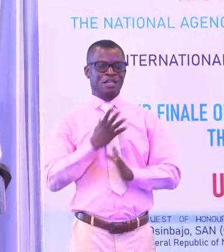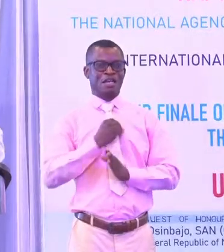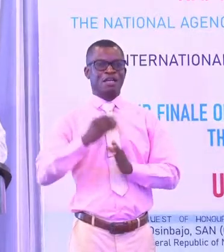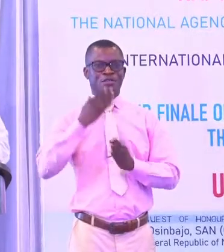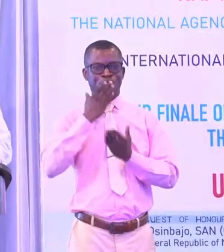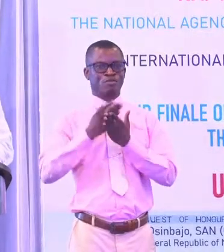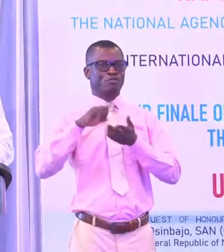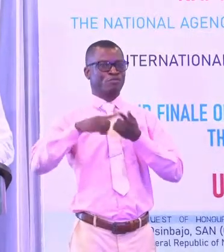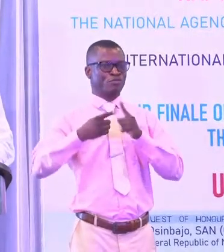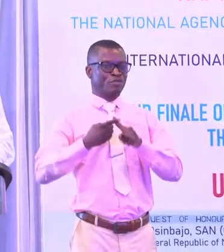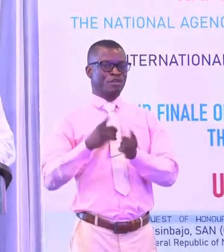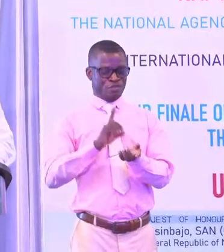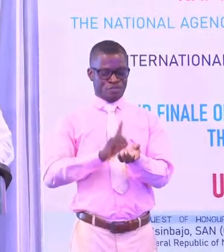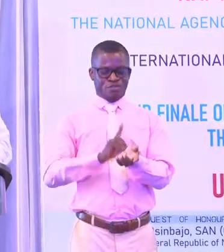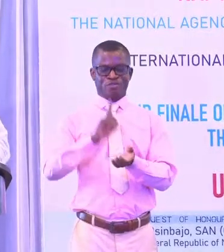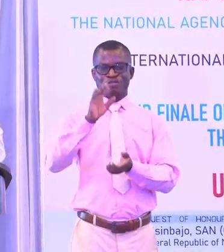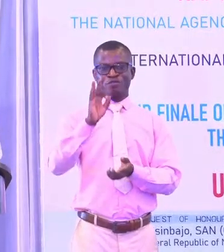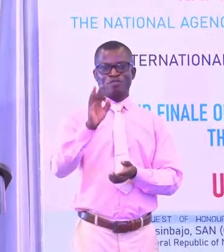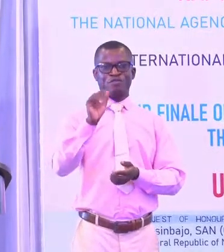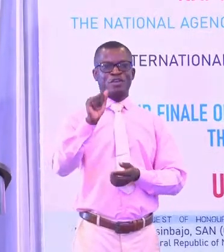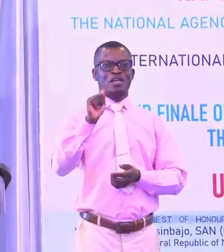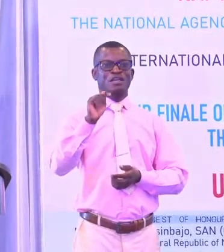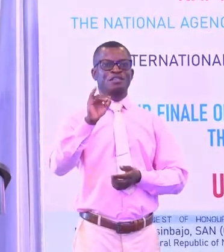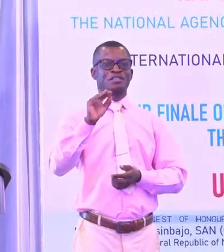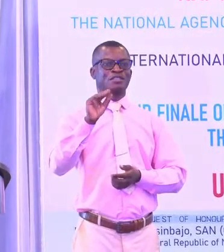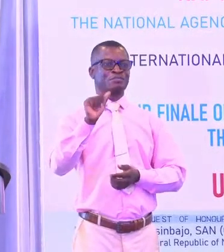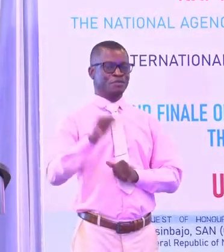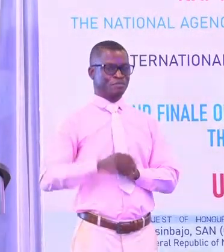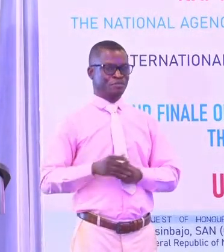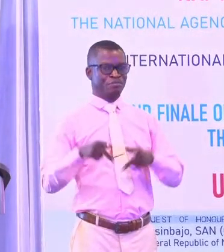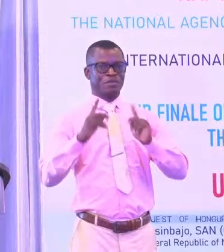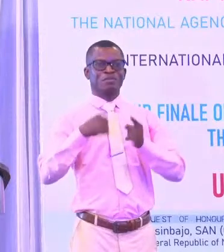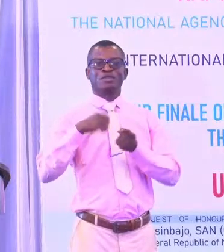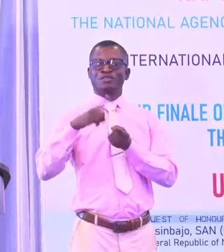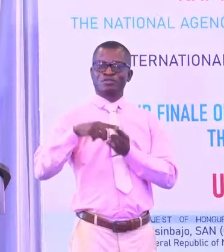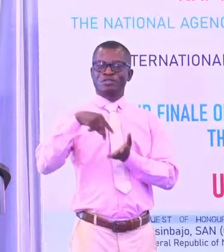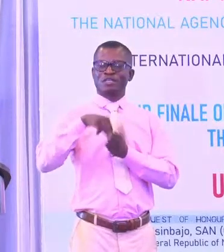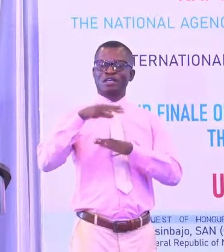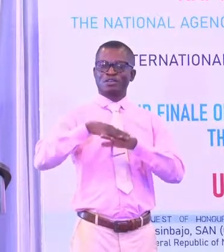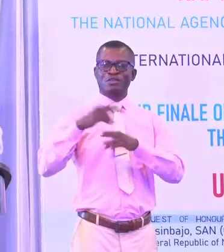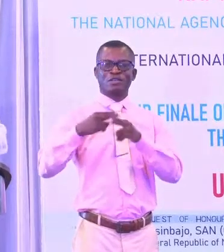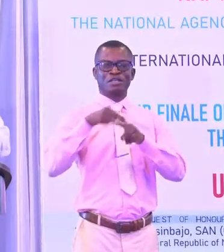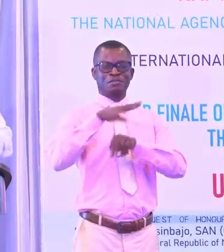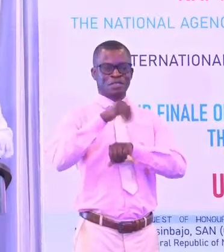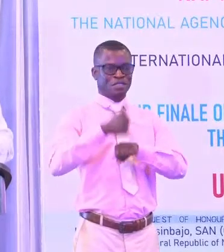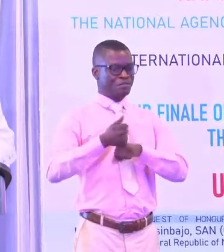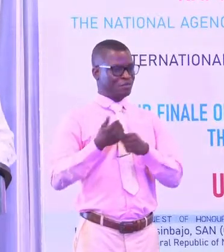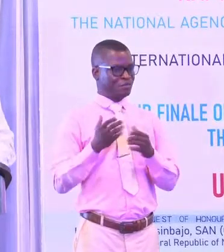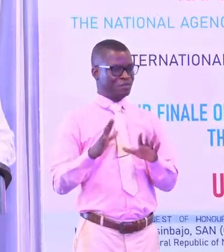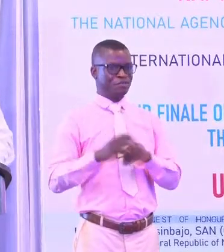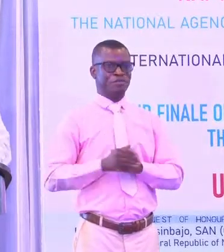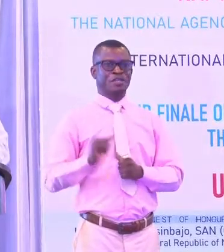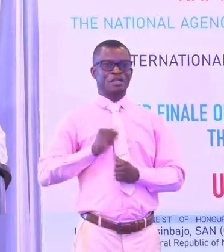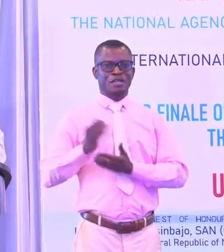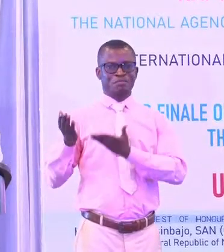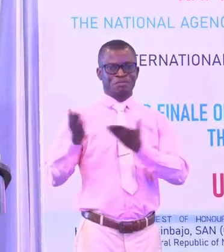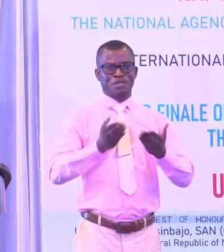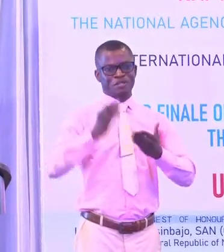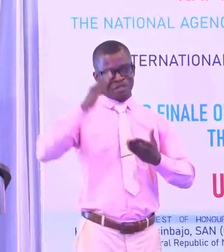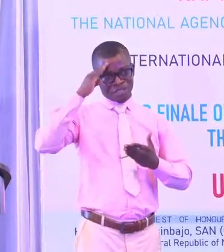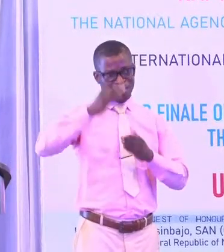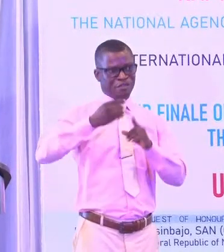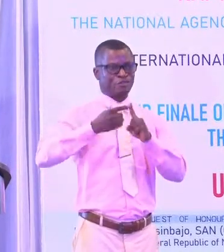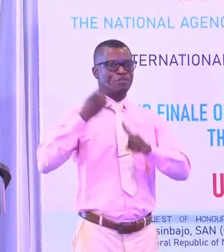Dr. Fatima Waziri Aziz. Permit me to stand on the existing protocol. I bring you greetings from the Board of